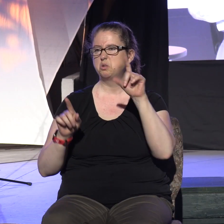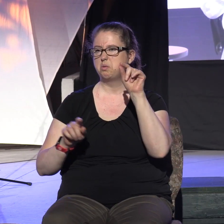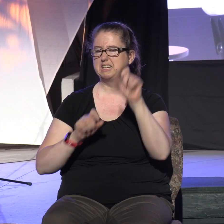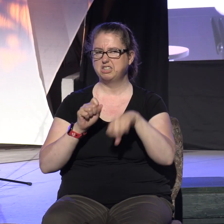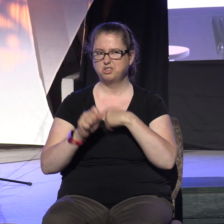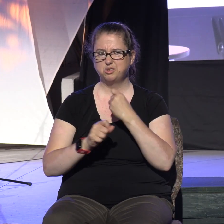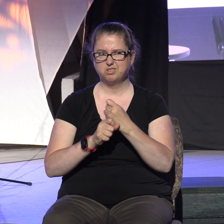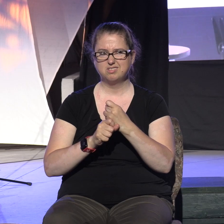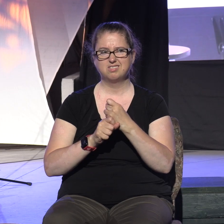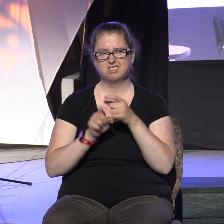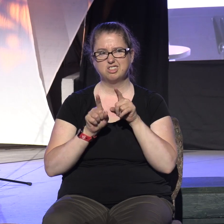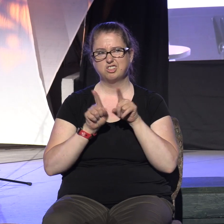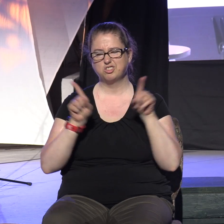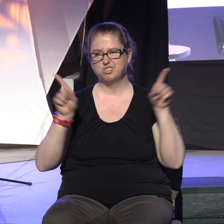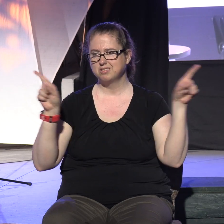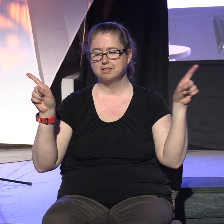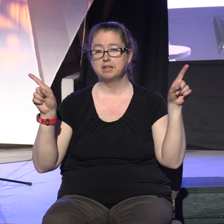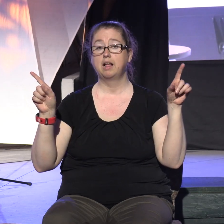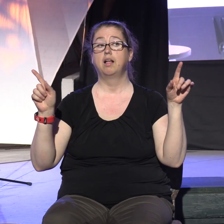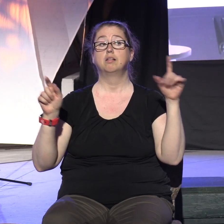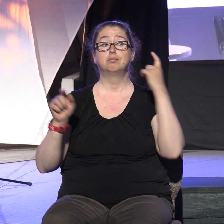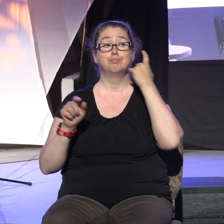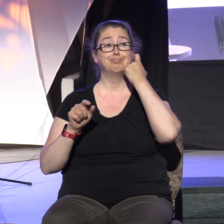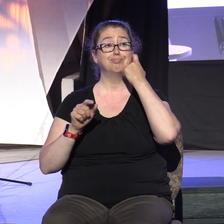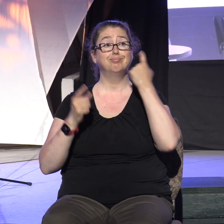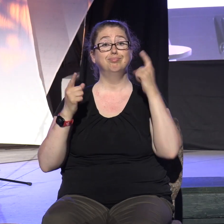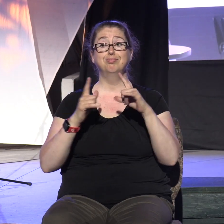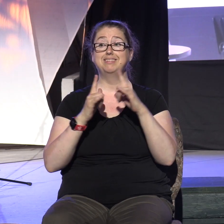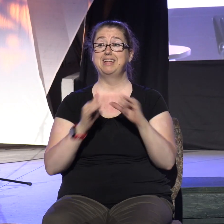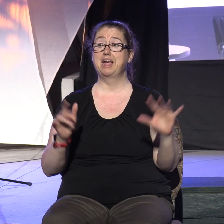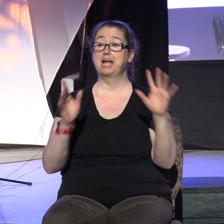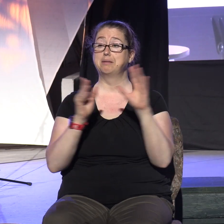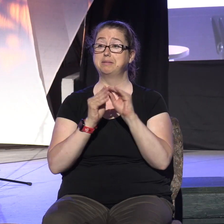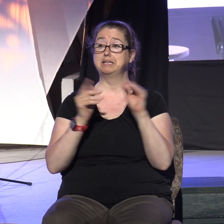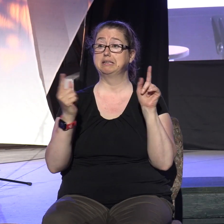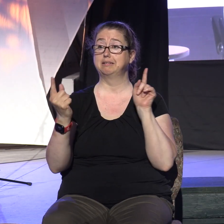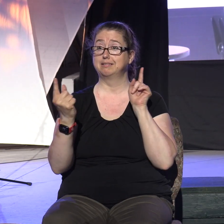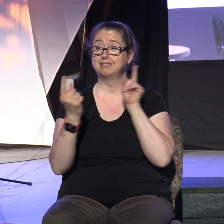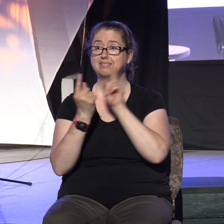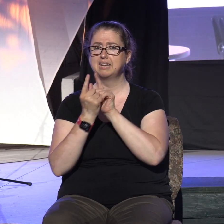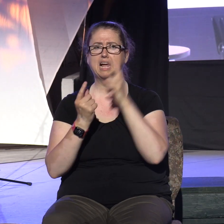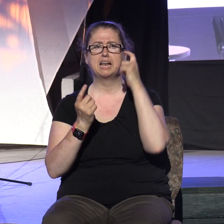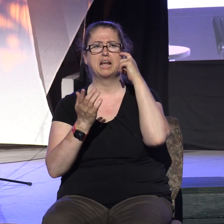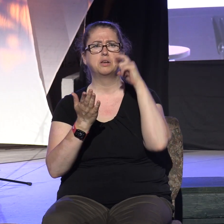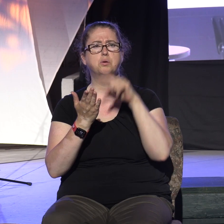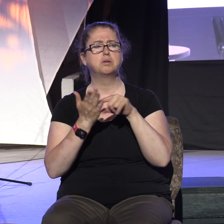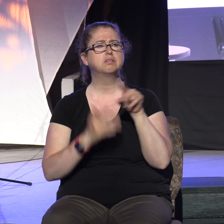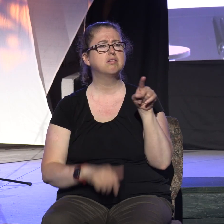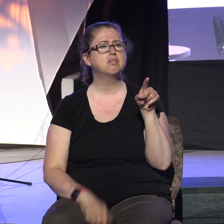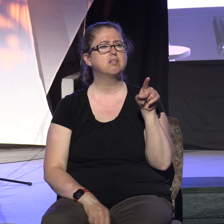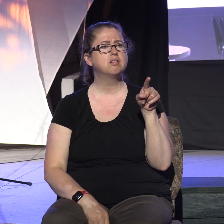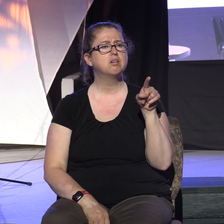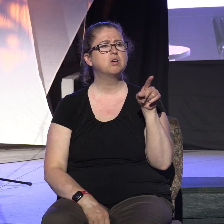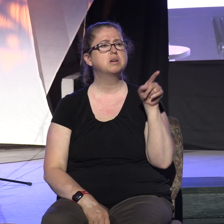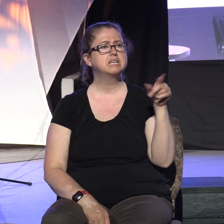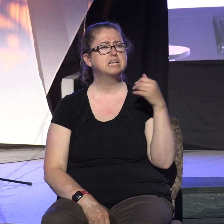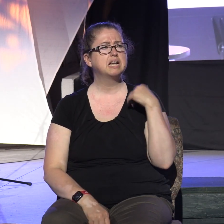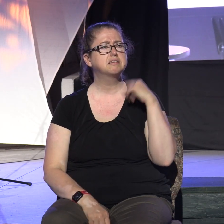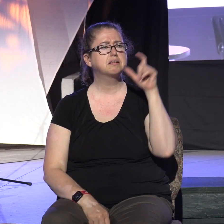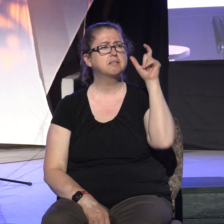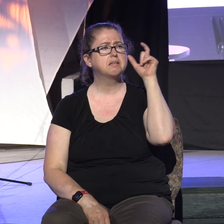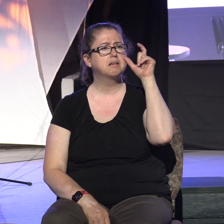of glasses on his forehead. And I said, hey, notice you're wearing glasses